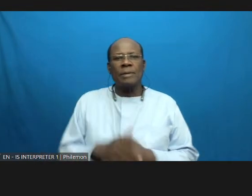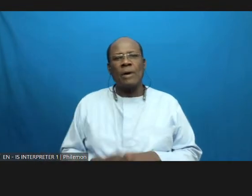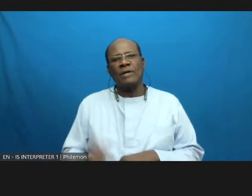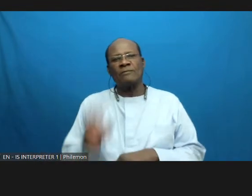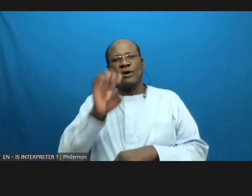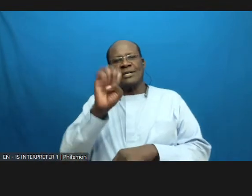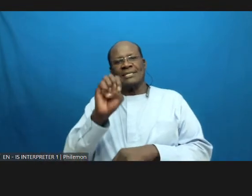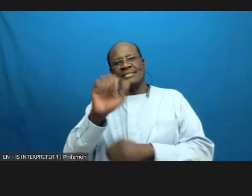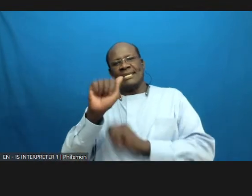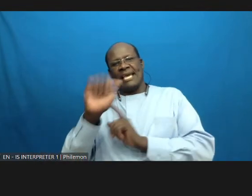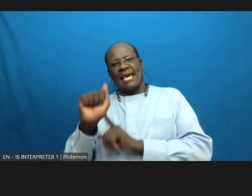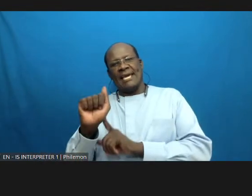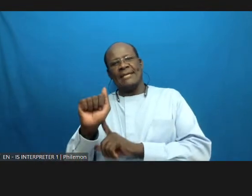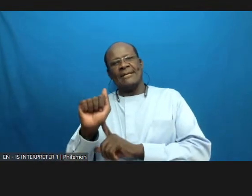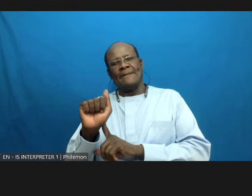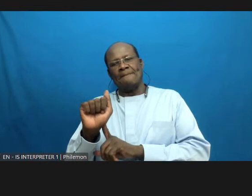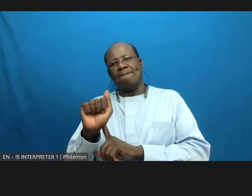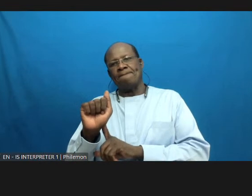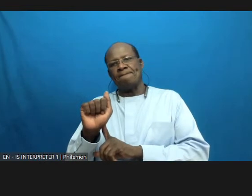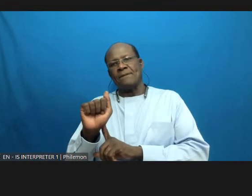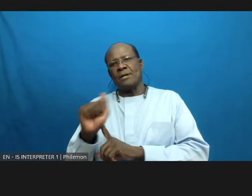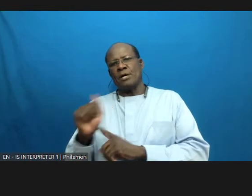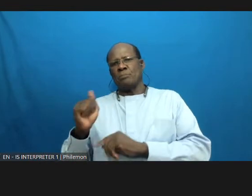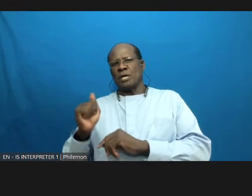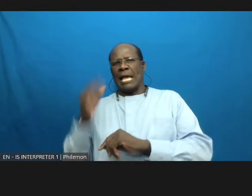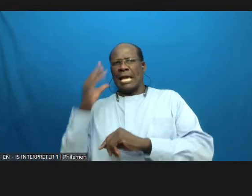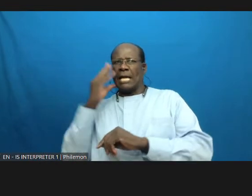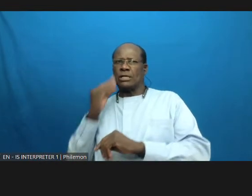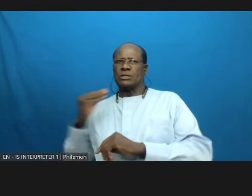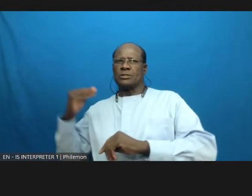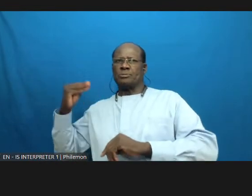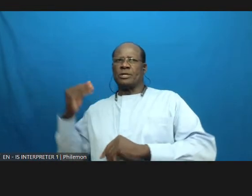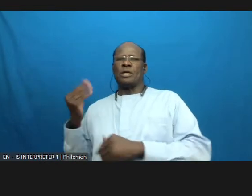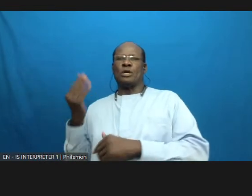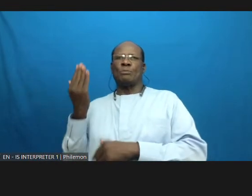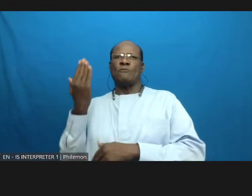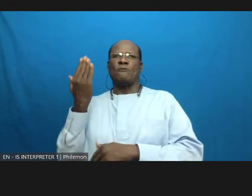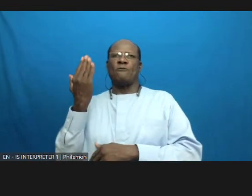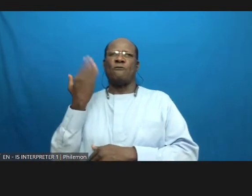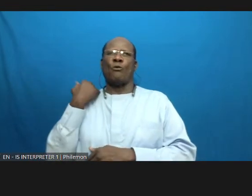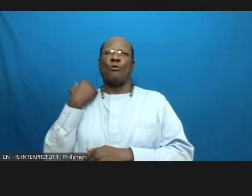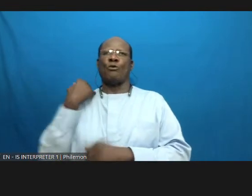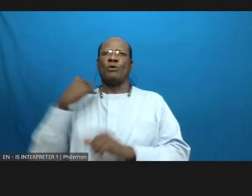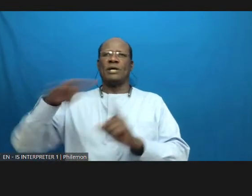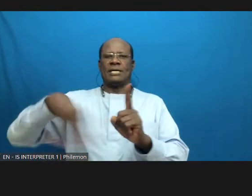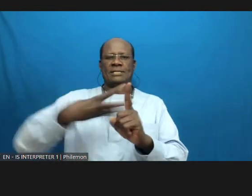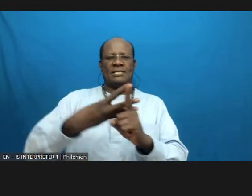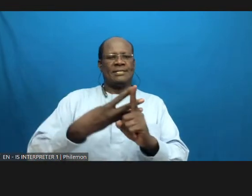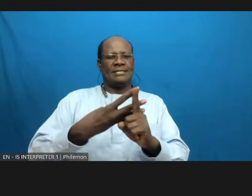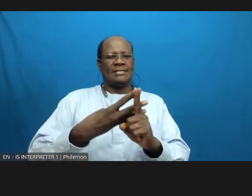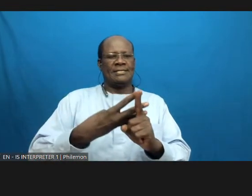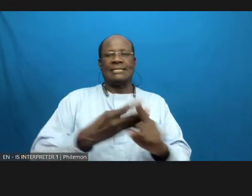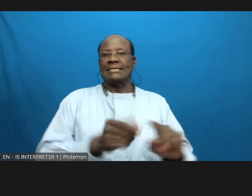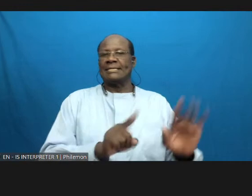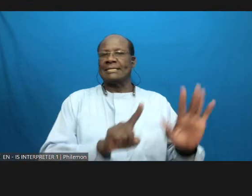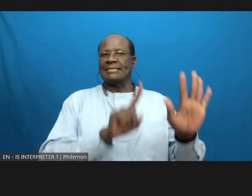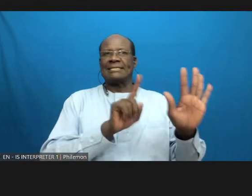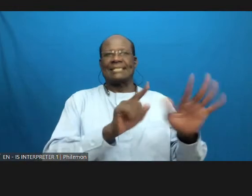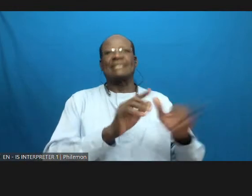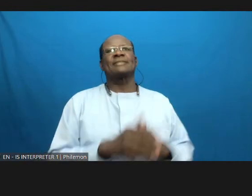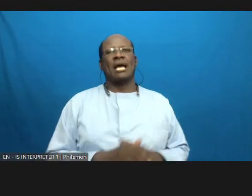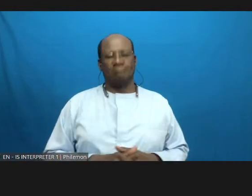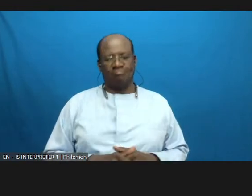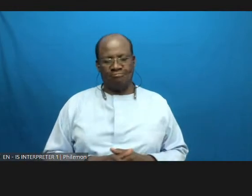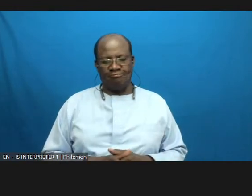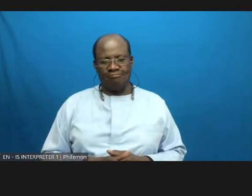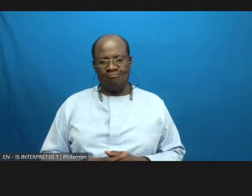In my previous experience, I had the privilege and the opportunity to work on integrated water resource management projects